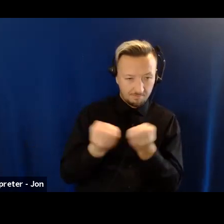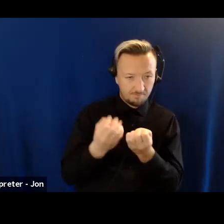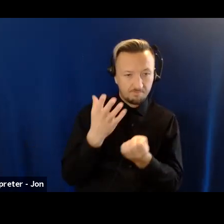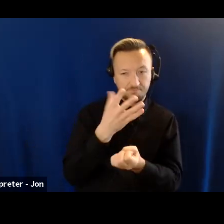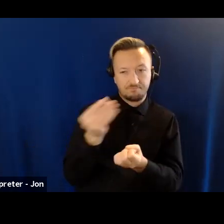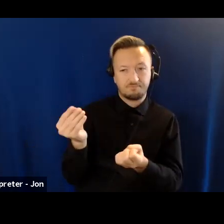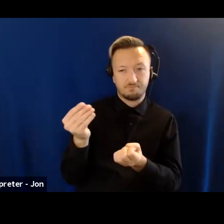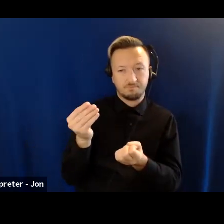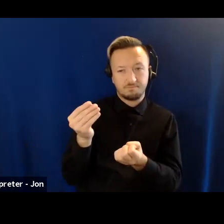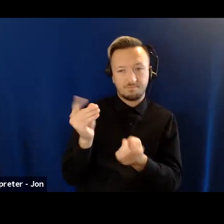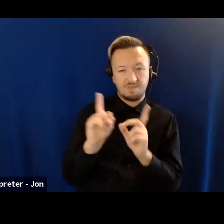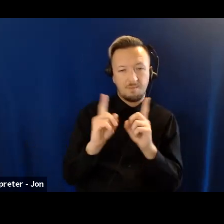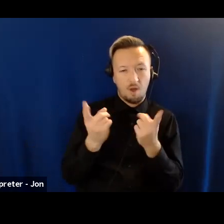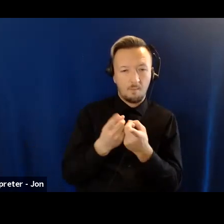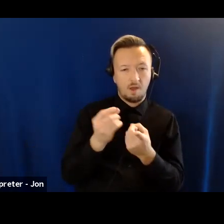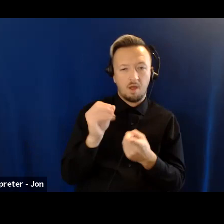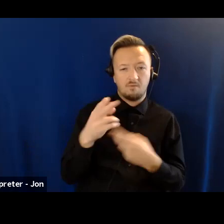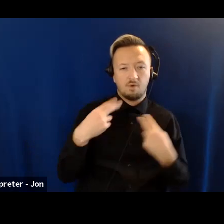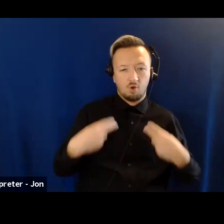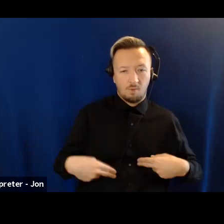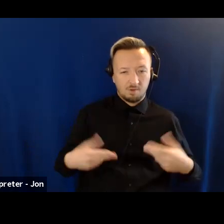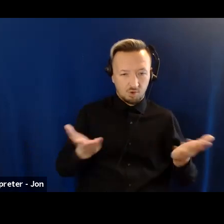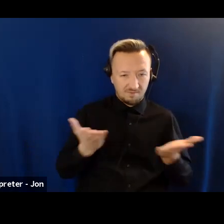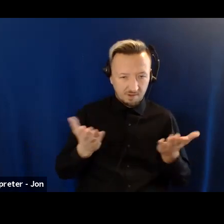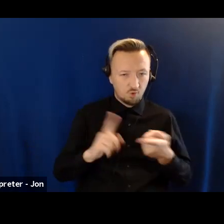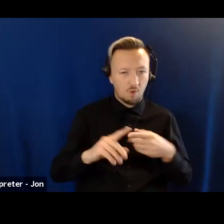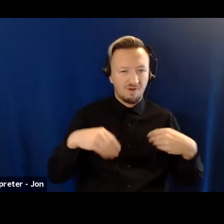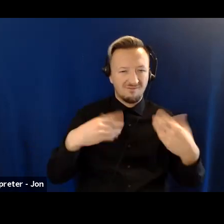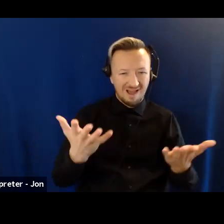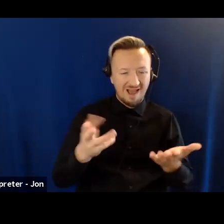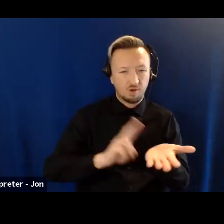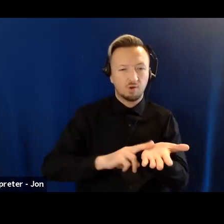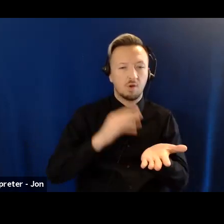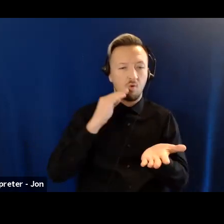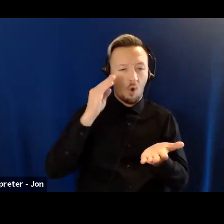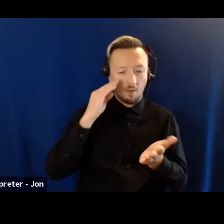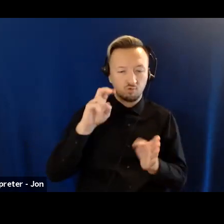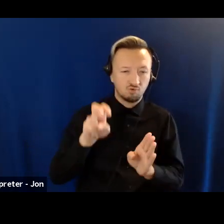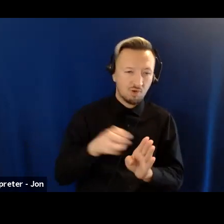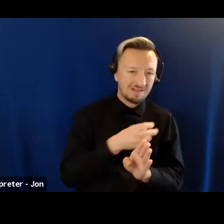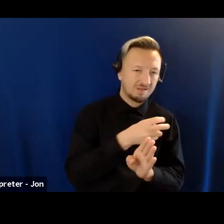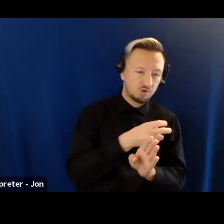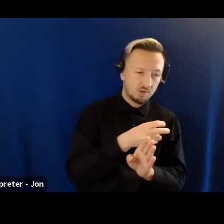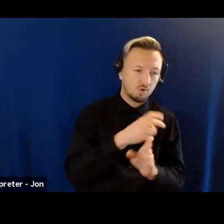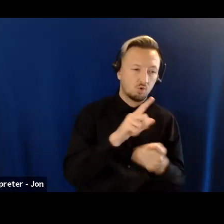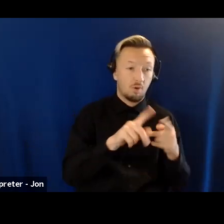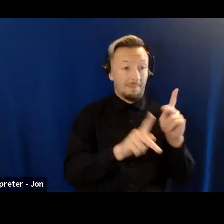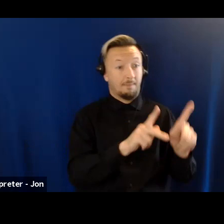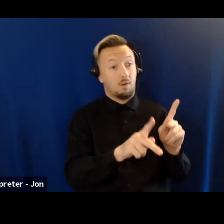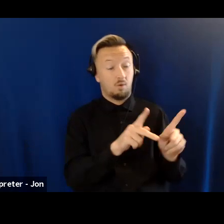our Department of Human Services to provide nursing home transition to individuals sort of,